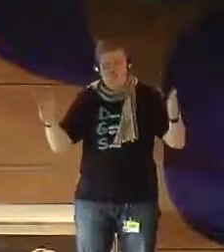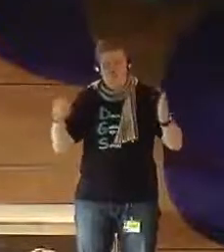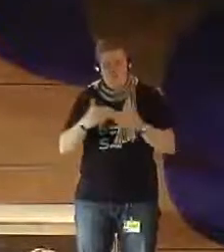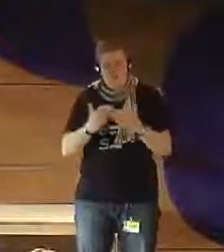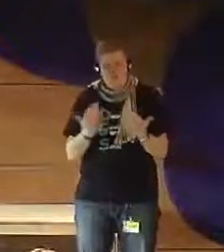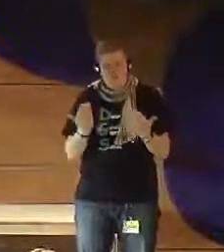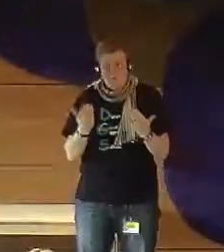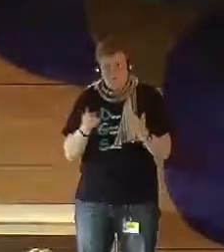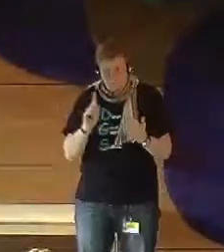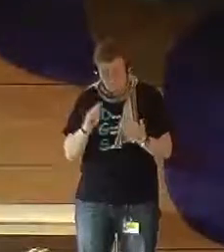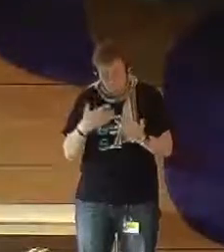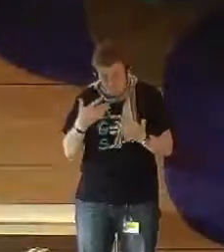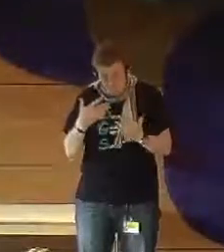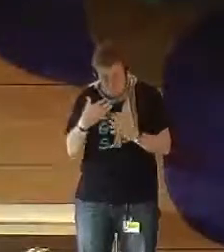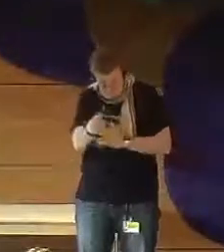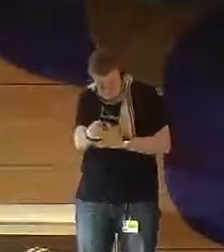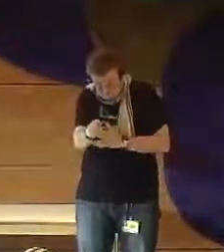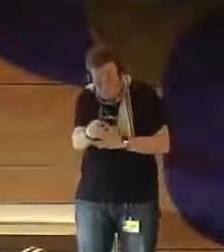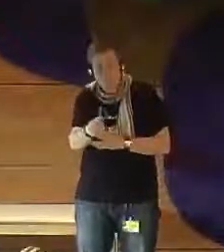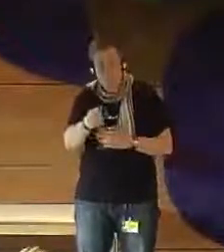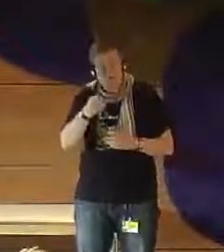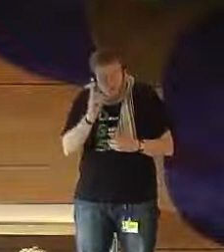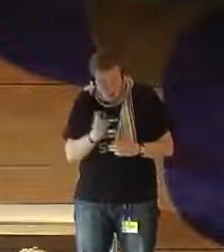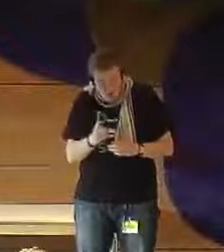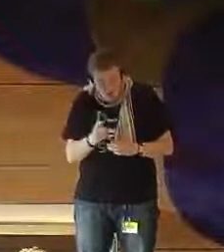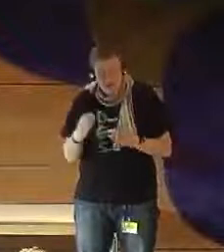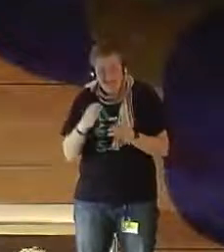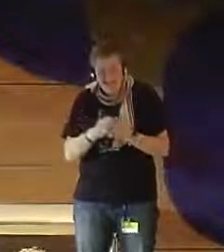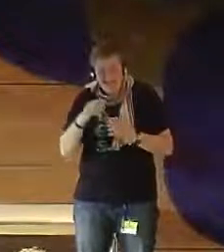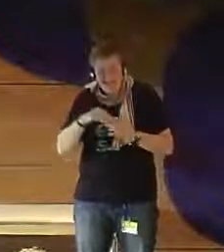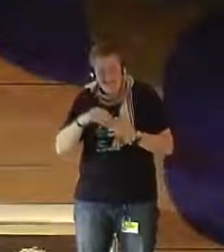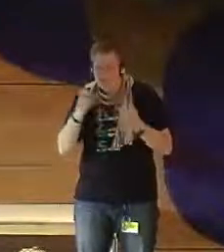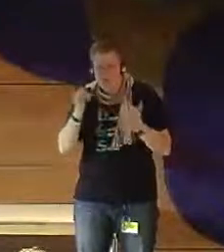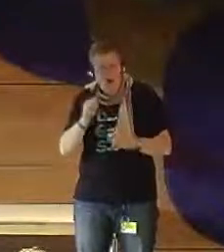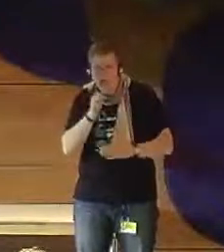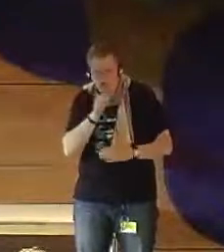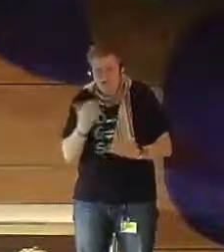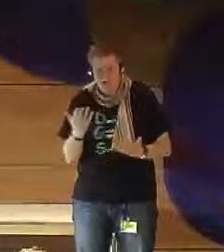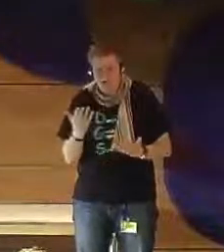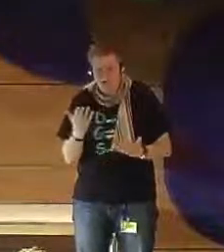So a couple of things. The first one is just giving testosterone, because remember,